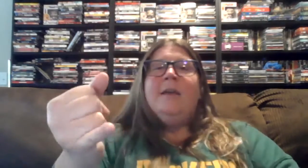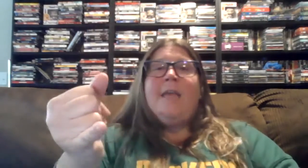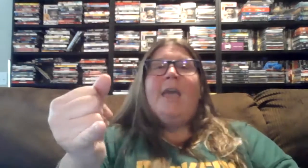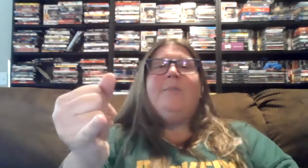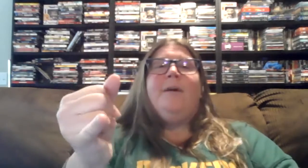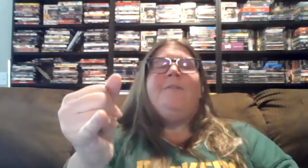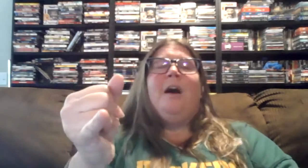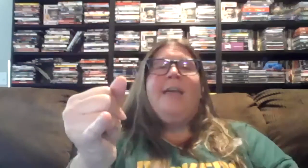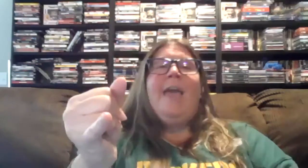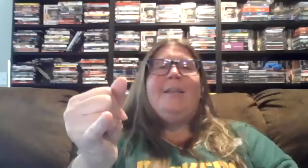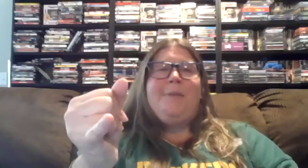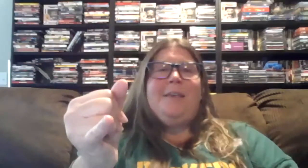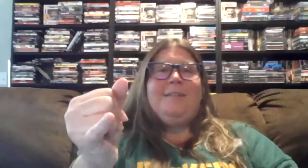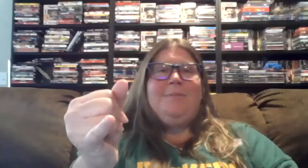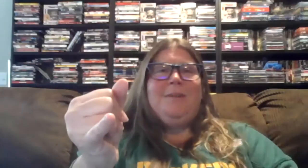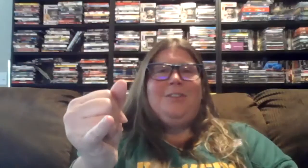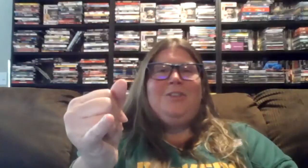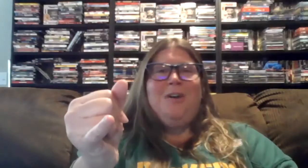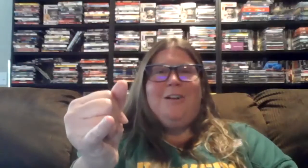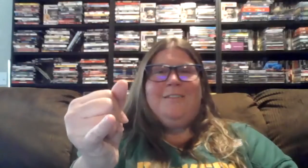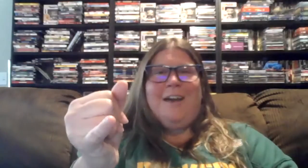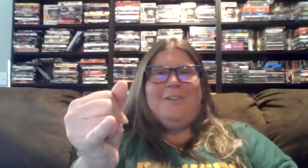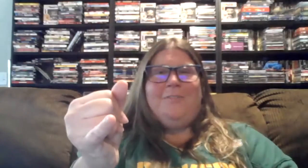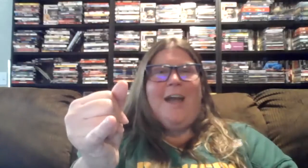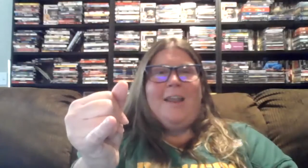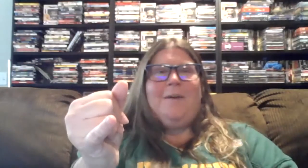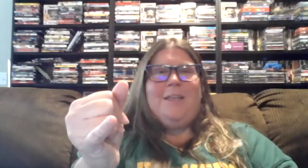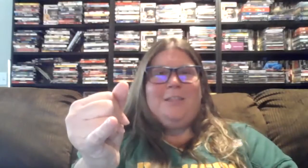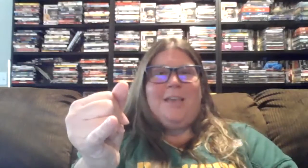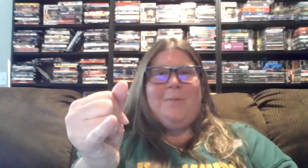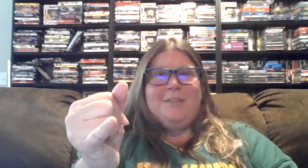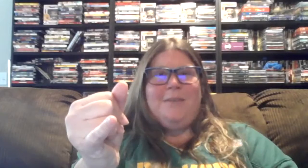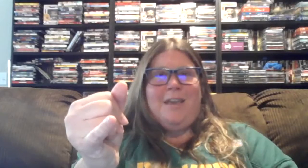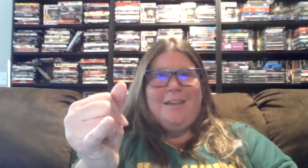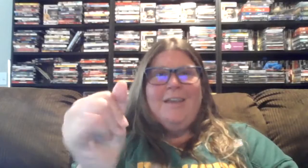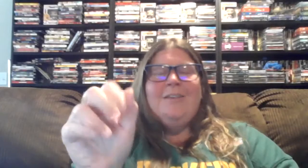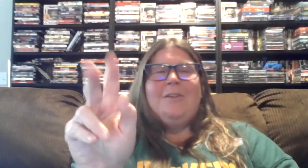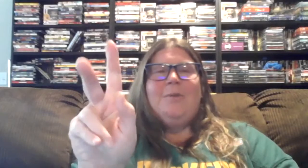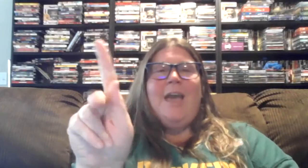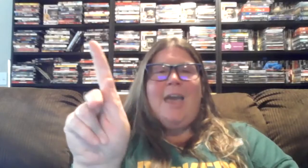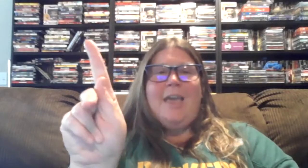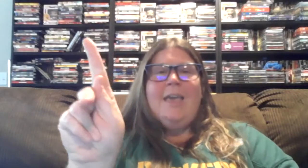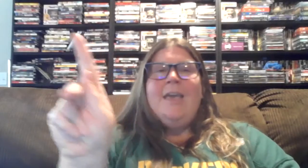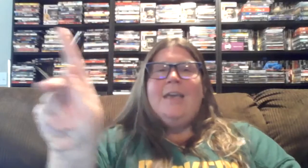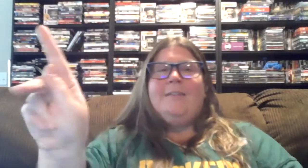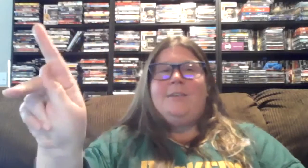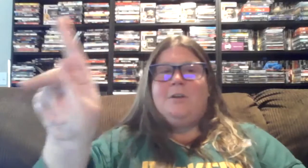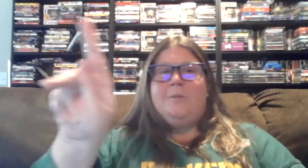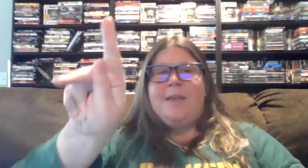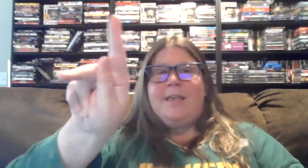K is one of the, K and P seem to be the two hardest letters for anybody to be able to make. So K is you're making a